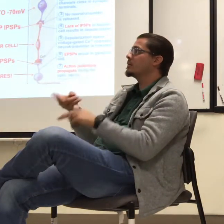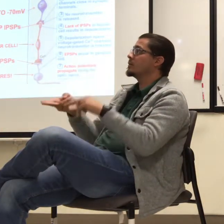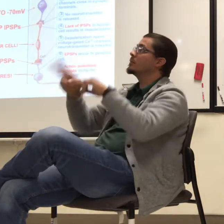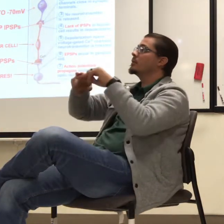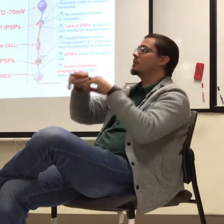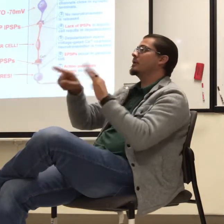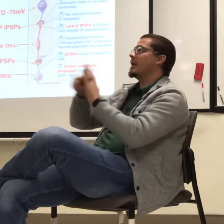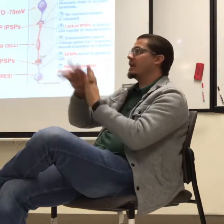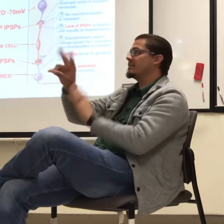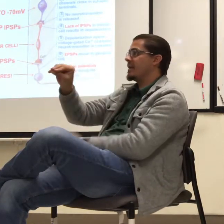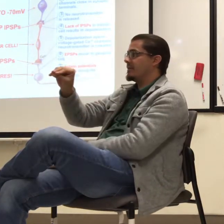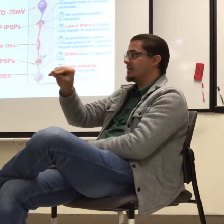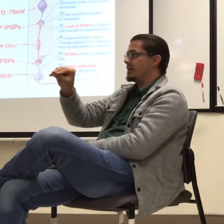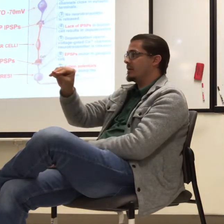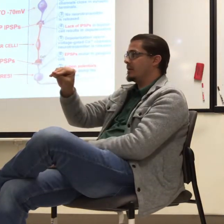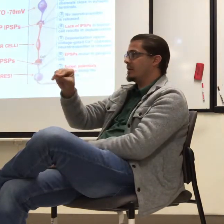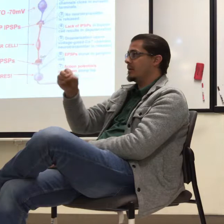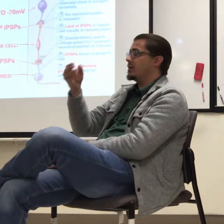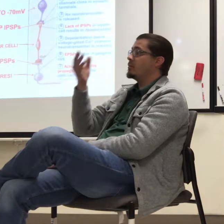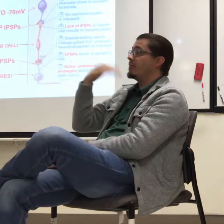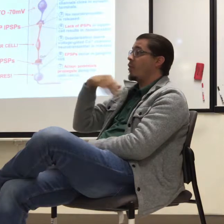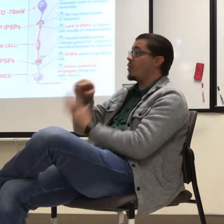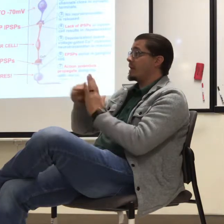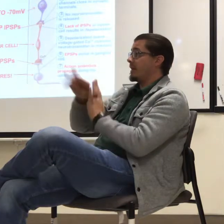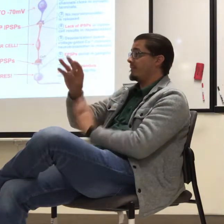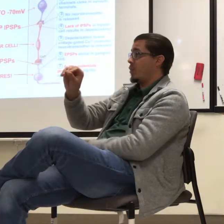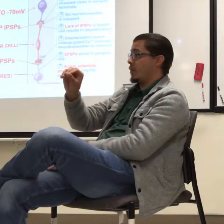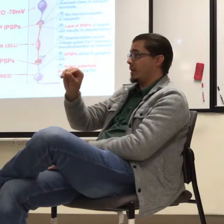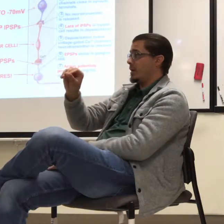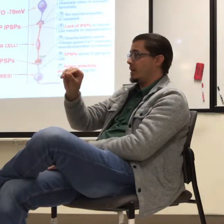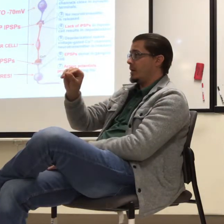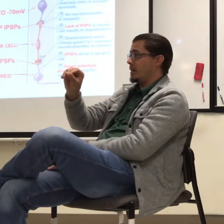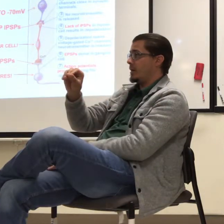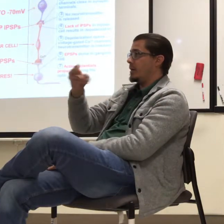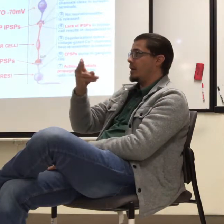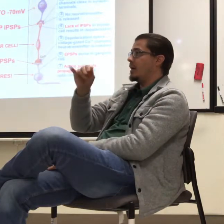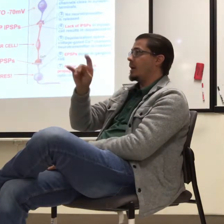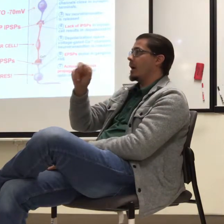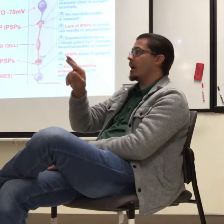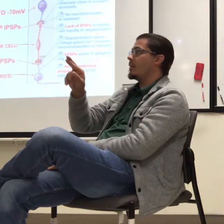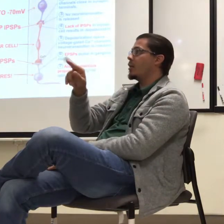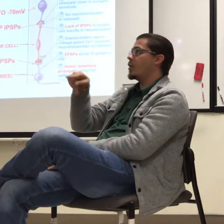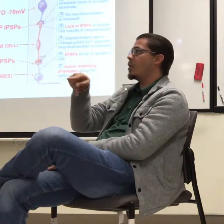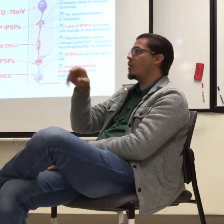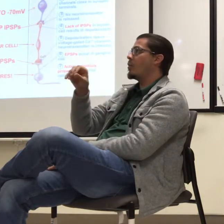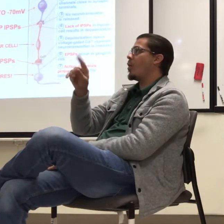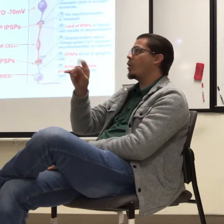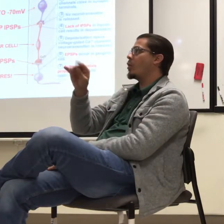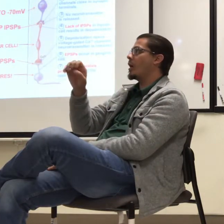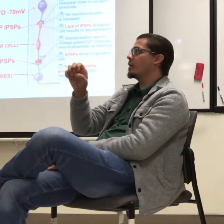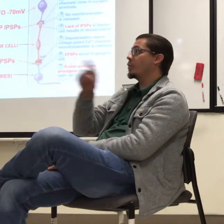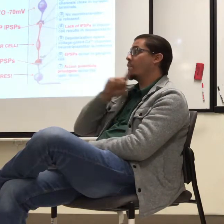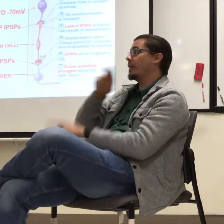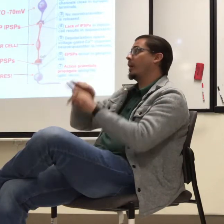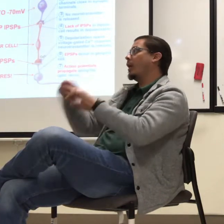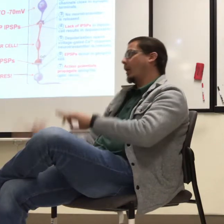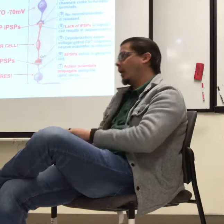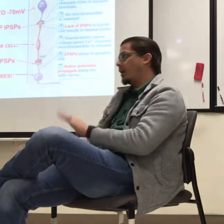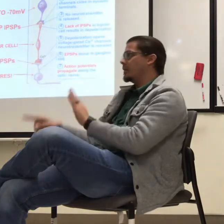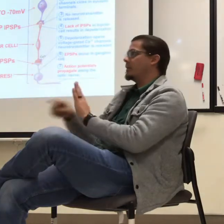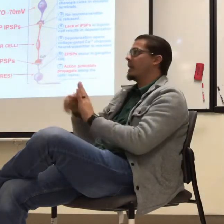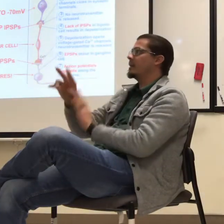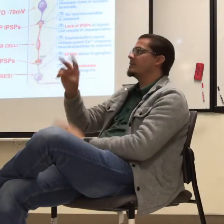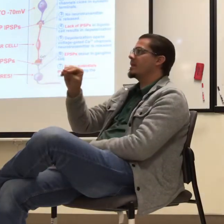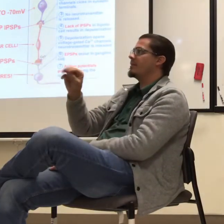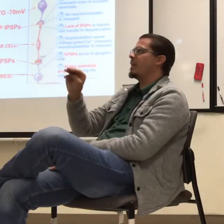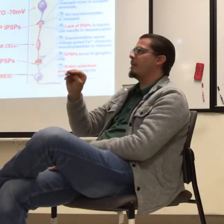was -40 in the dark current. But as it hyperpolarizes to -70